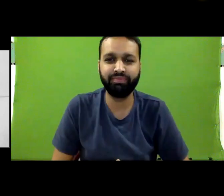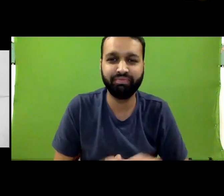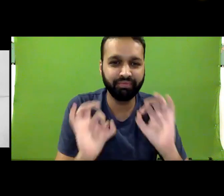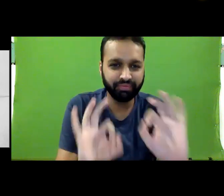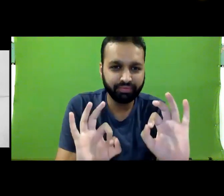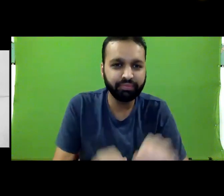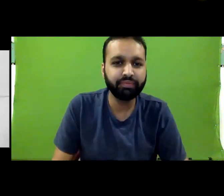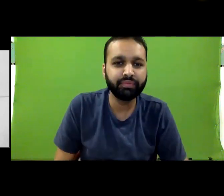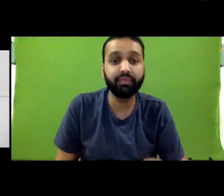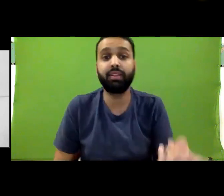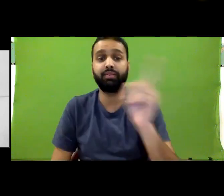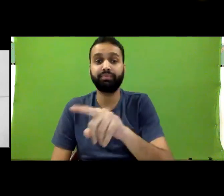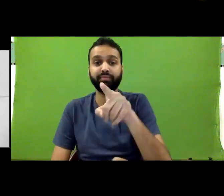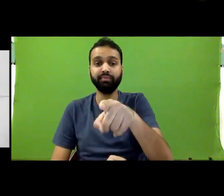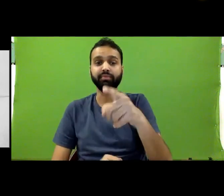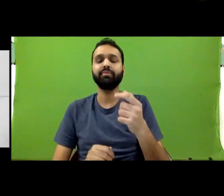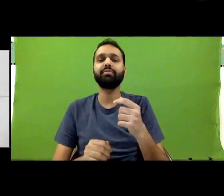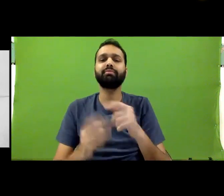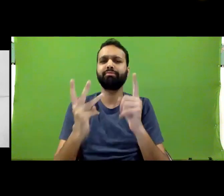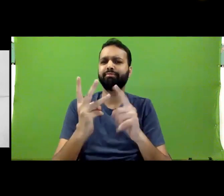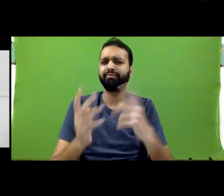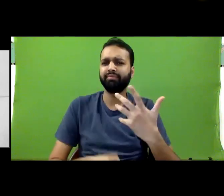Bengal, so that is also adding.